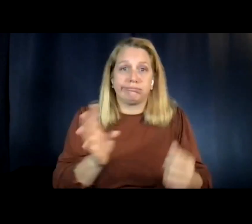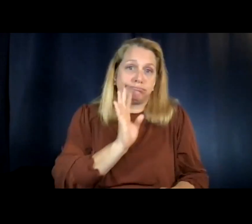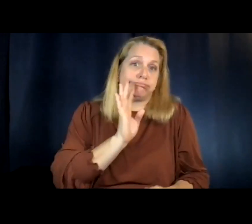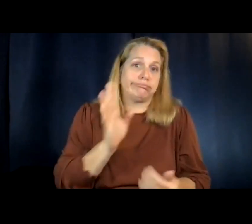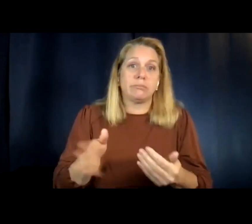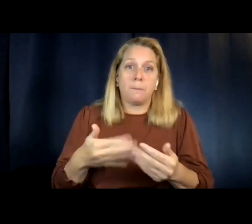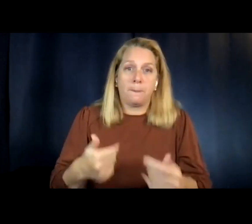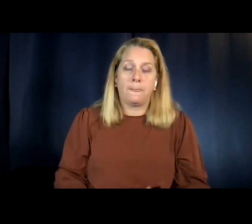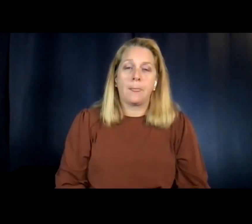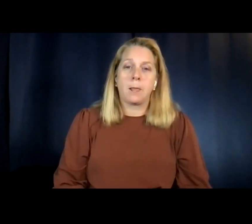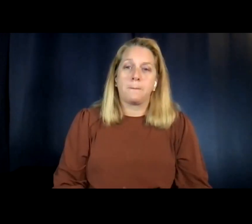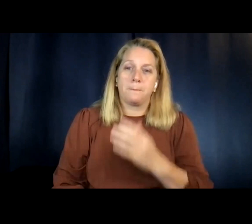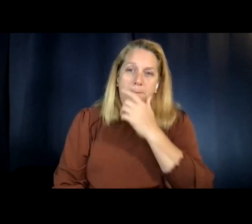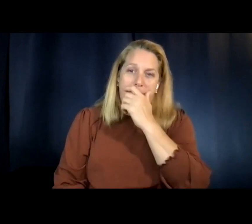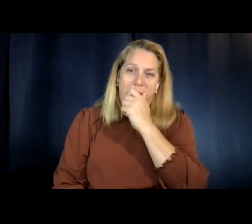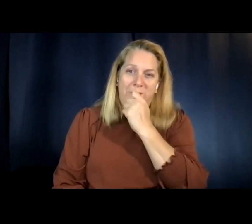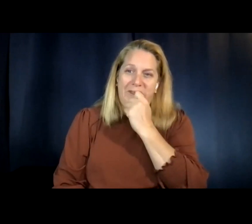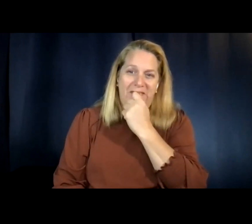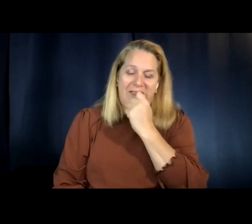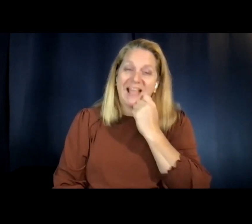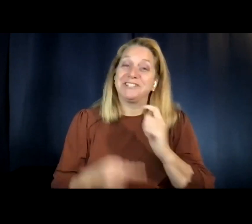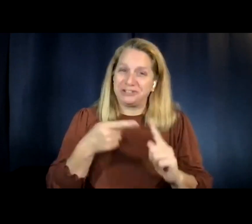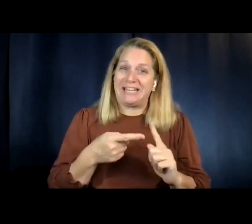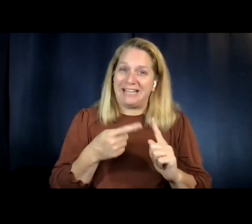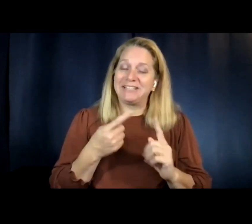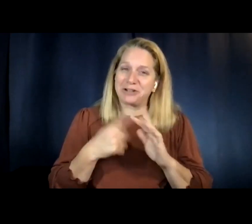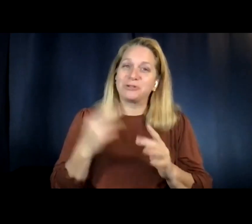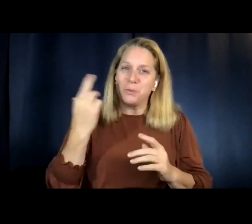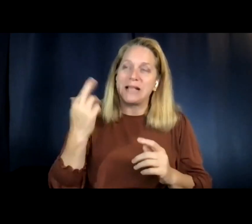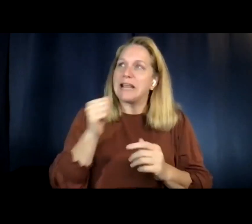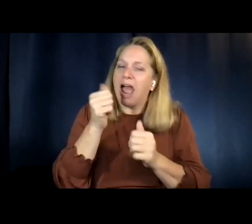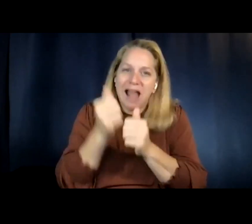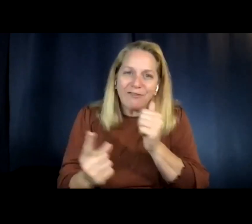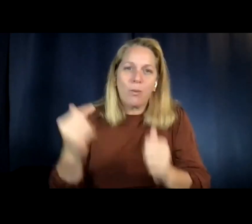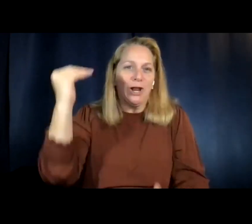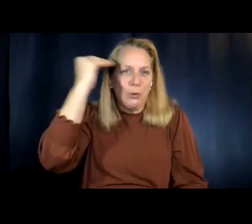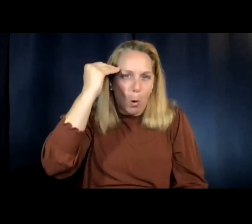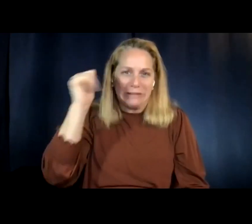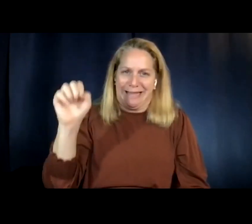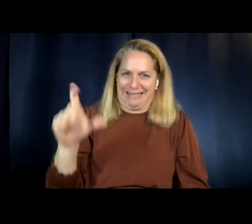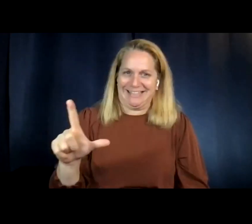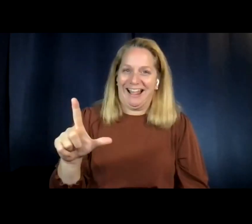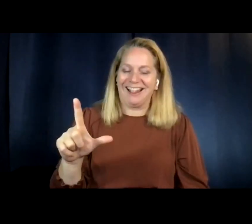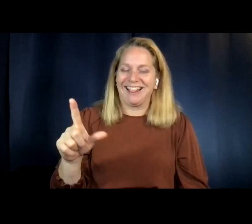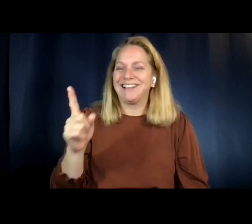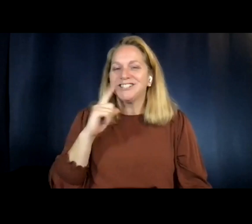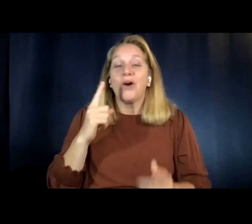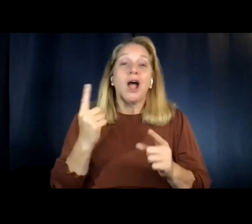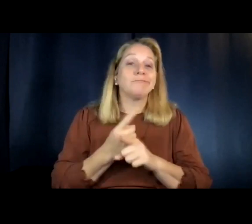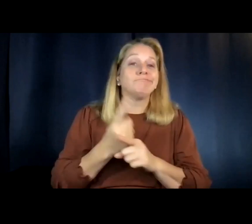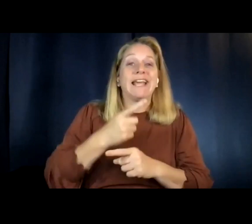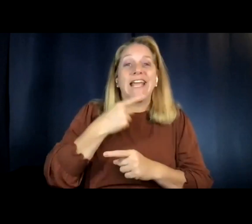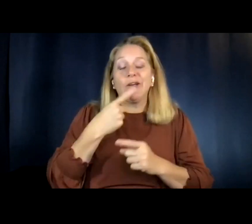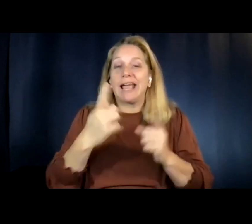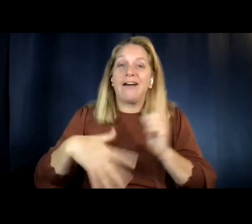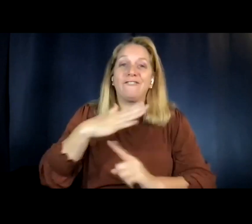She too doesn't realize not everyone knows ASL. So even in our like regular hearing environment, going out to the